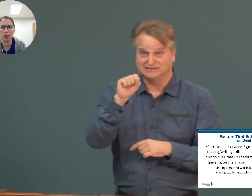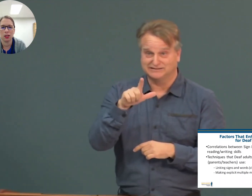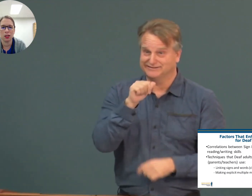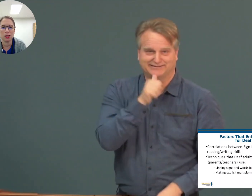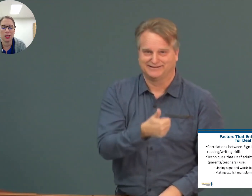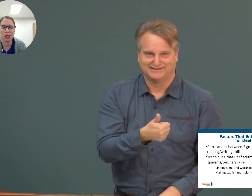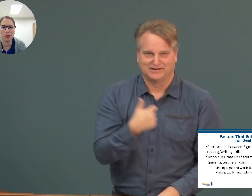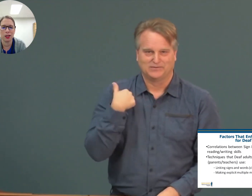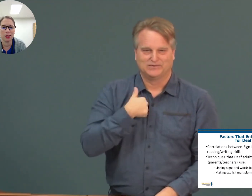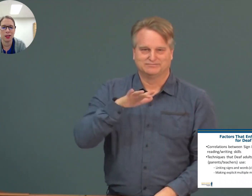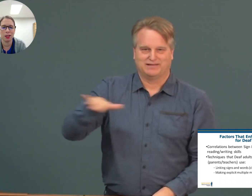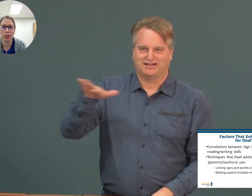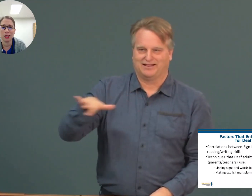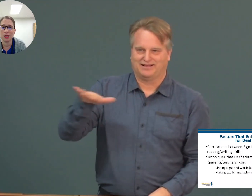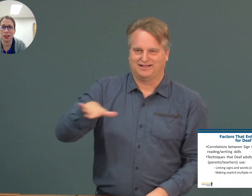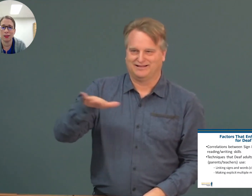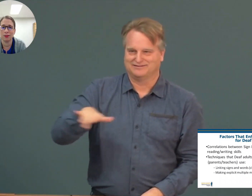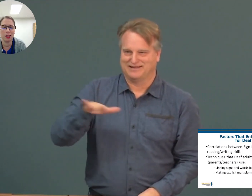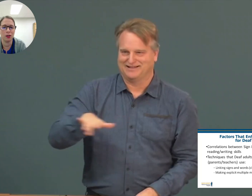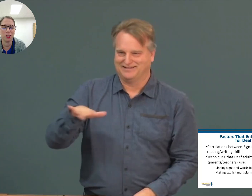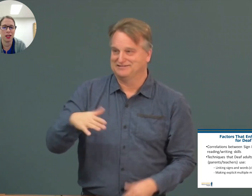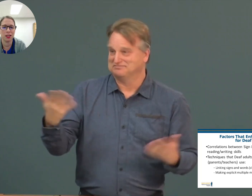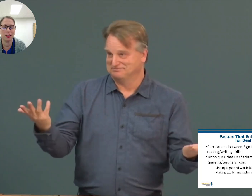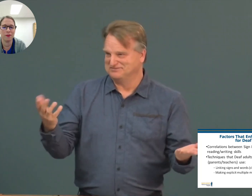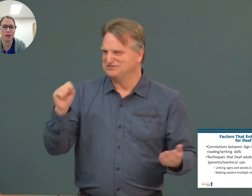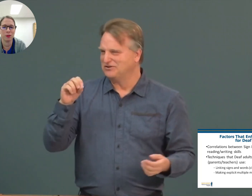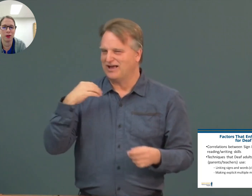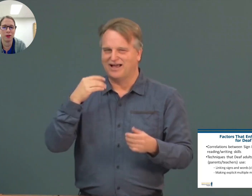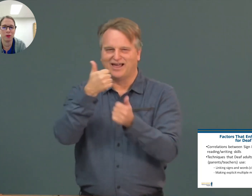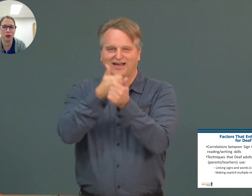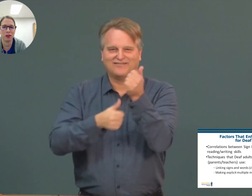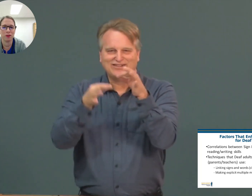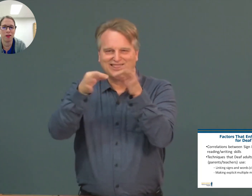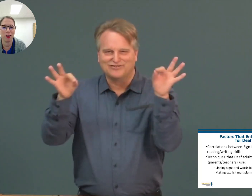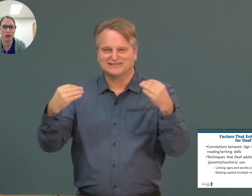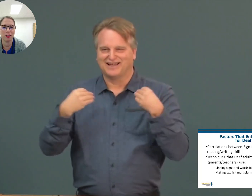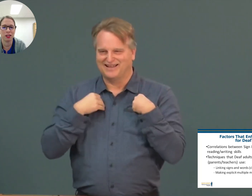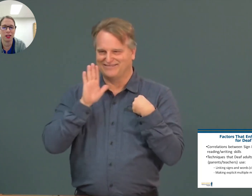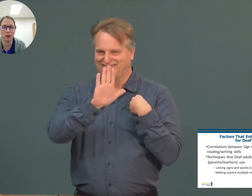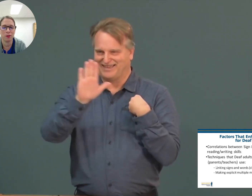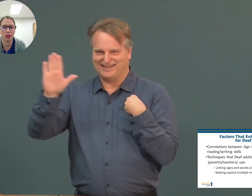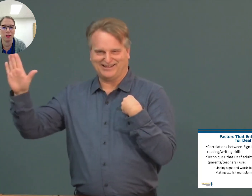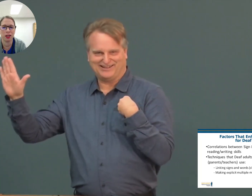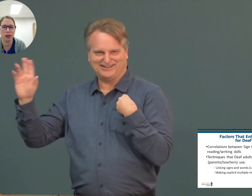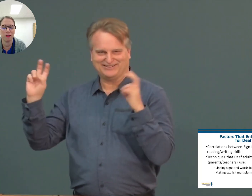It's nice, but is that really ASL? No, we tend to fingerspell those words rather than having different signs for them for